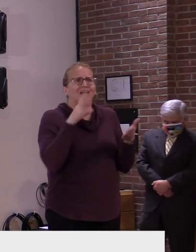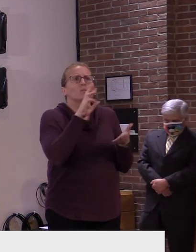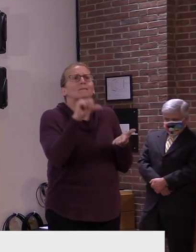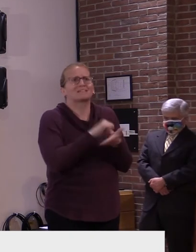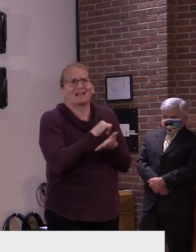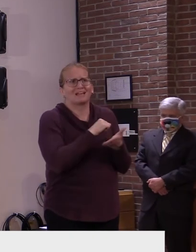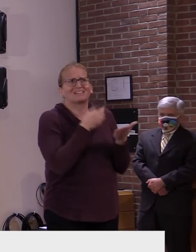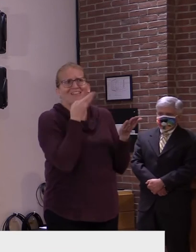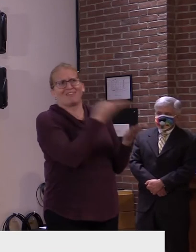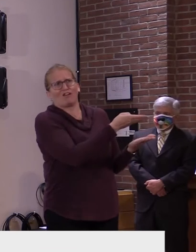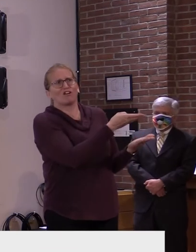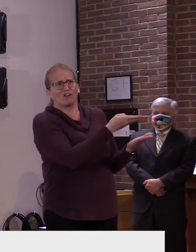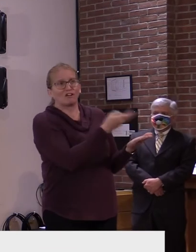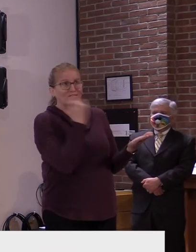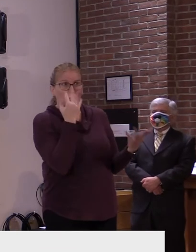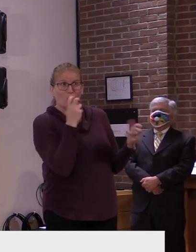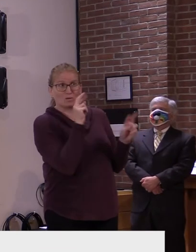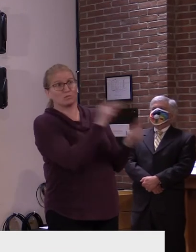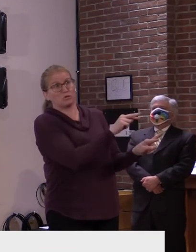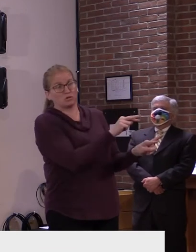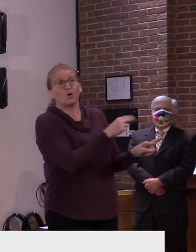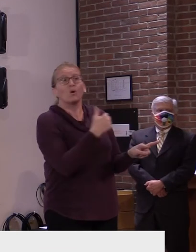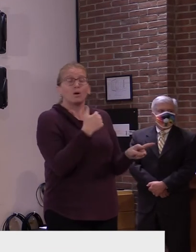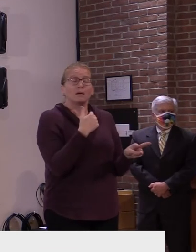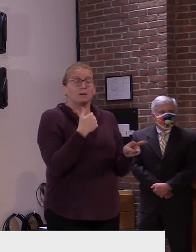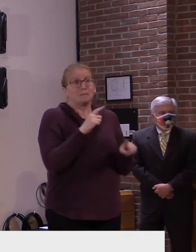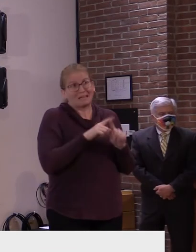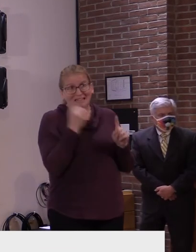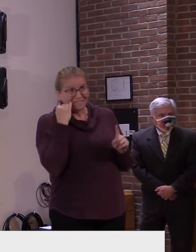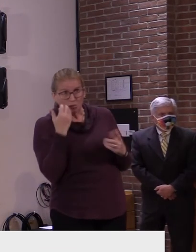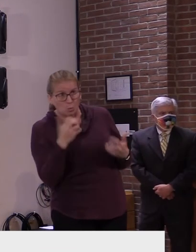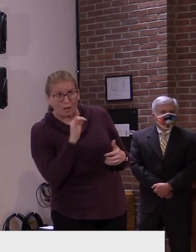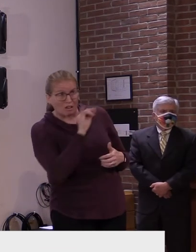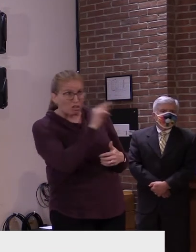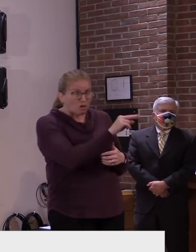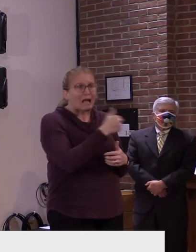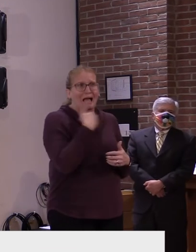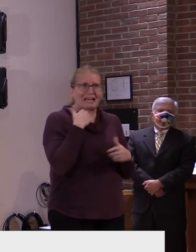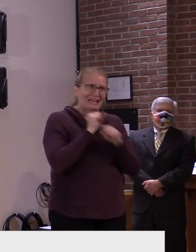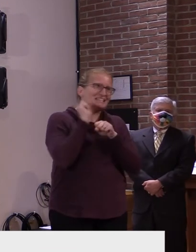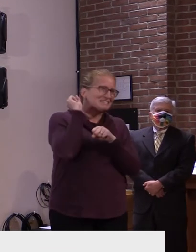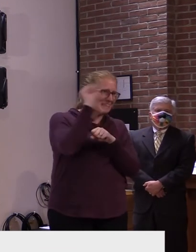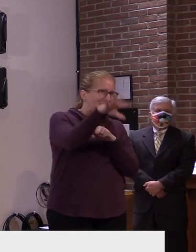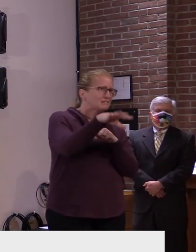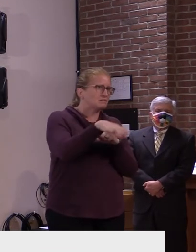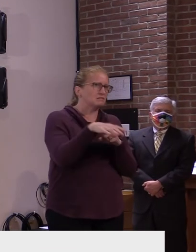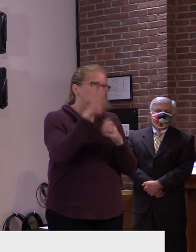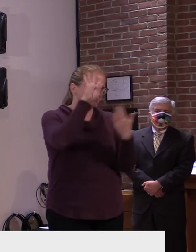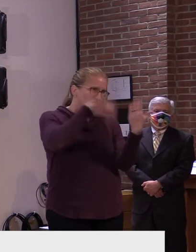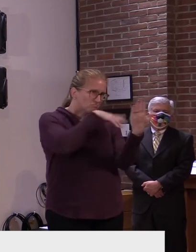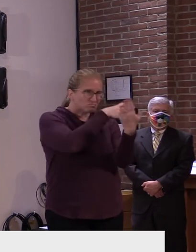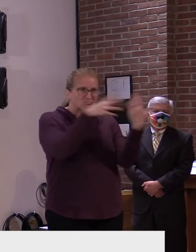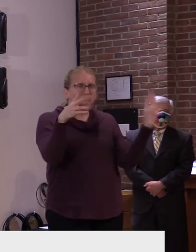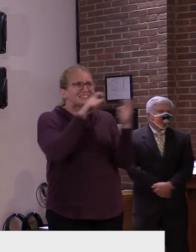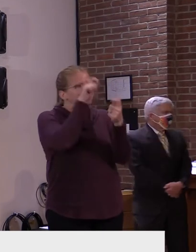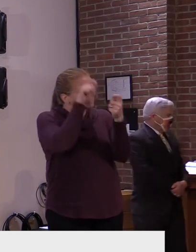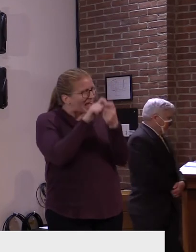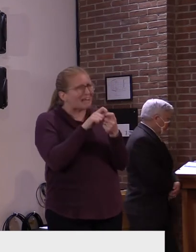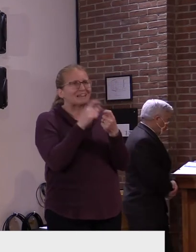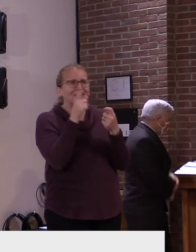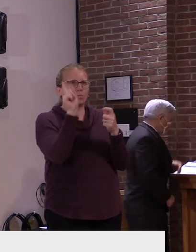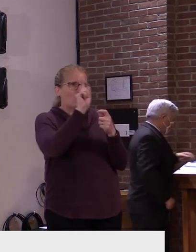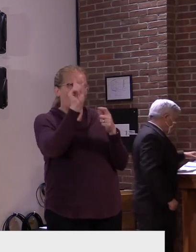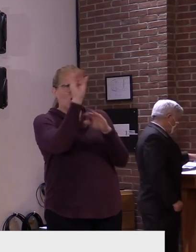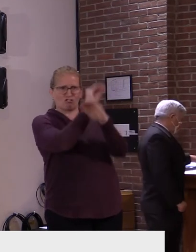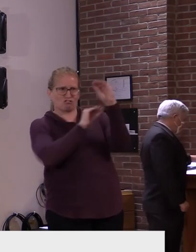otherwise i can send you the f2 spreadsheets that show you when you criticize details where money was moved to make up